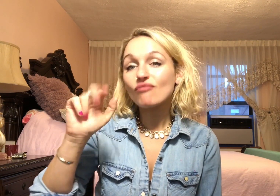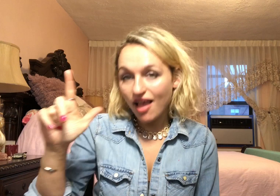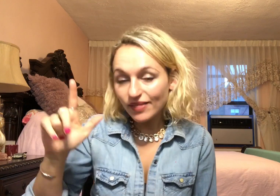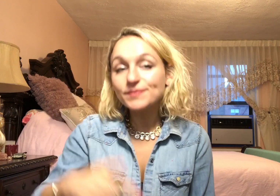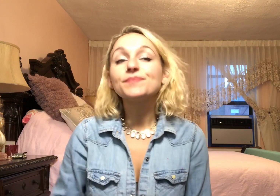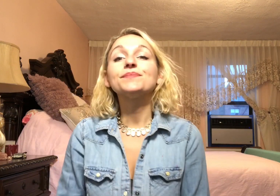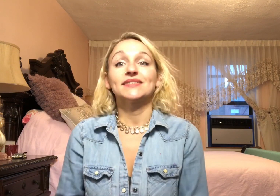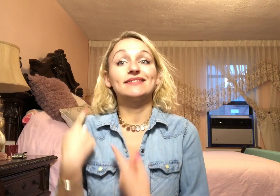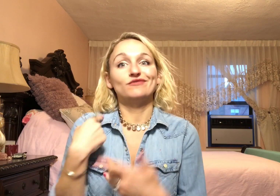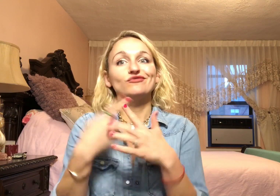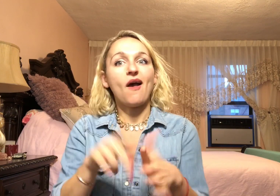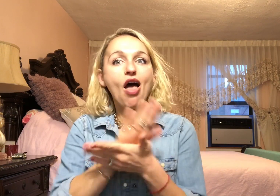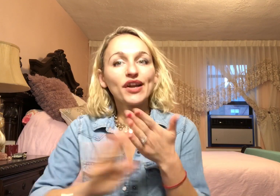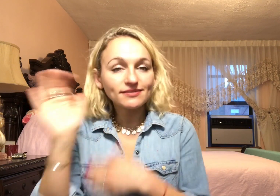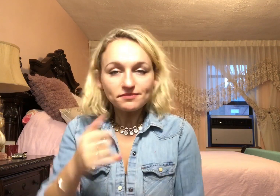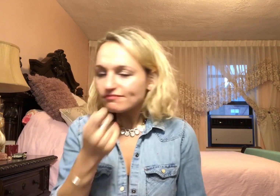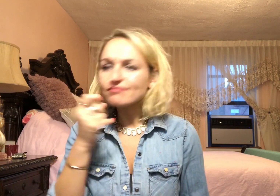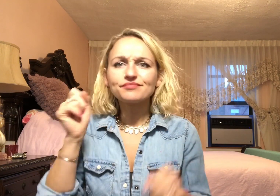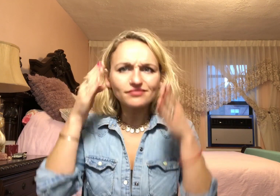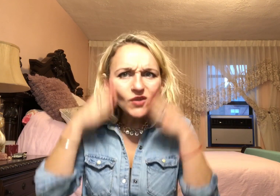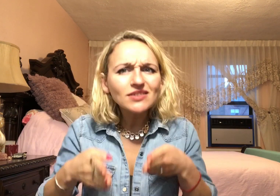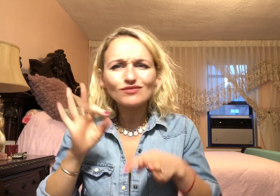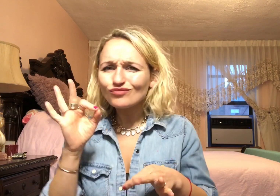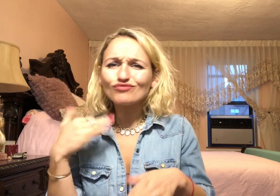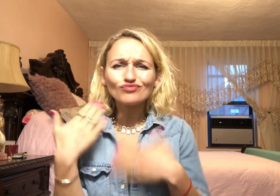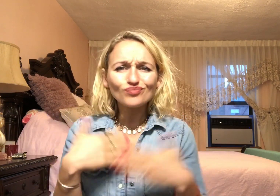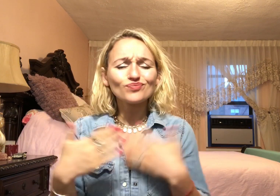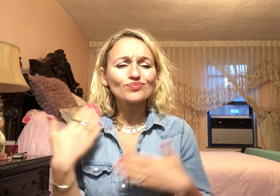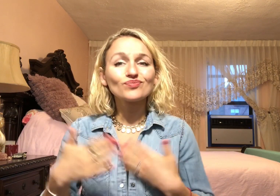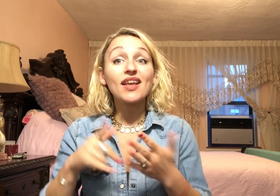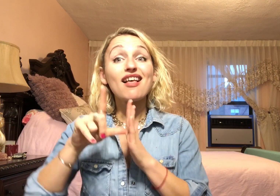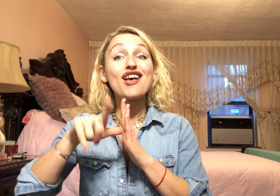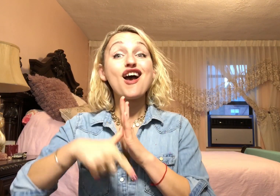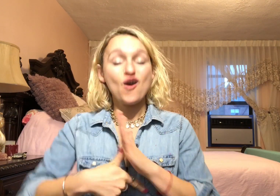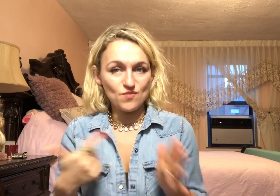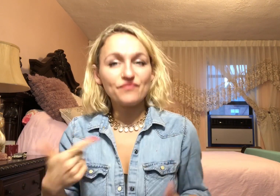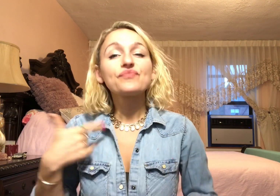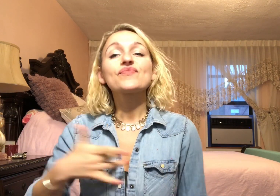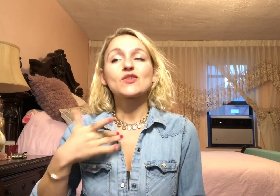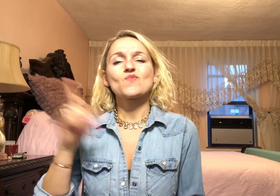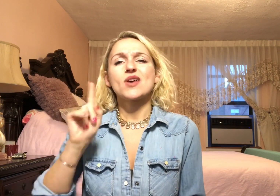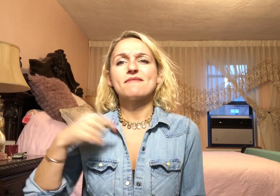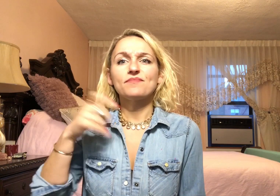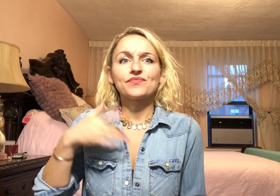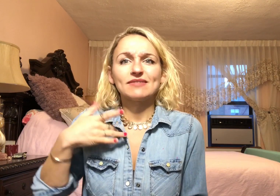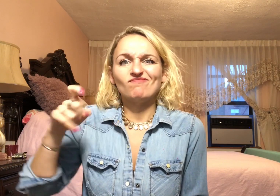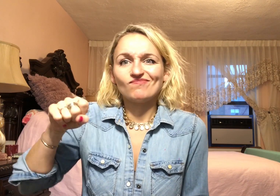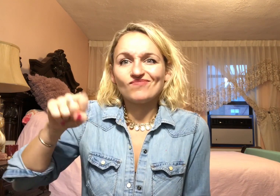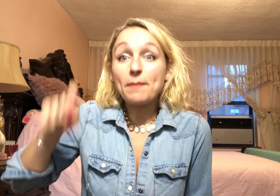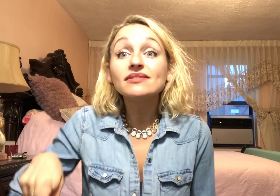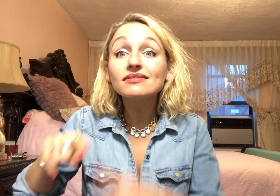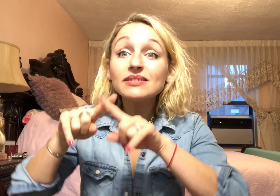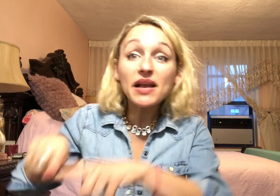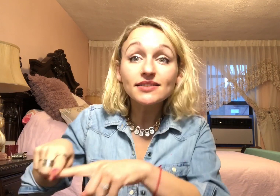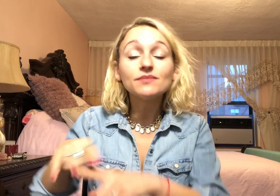I was on Adderall. I started taking it in college, and it really helped me focus. After a while, I couldn't function without